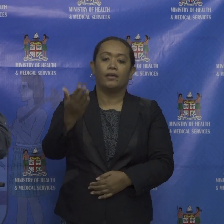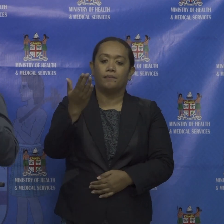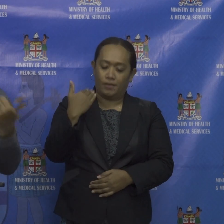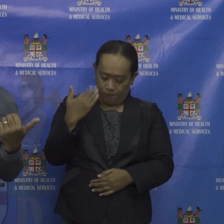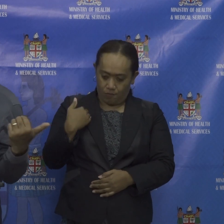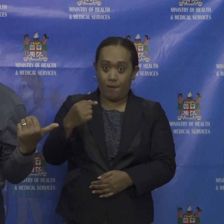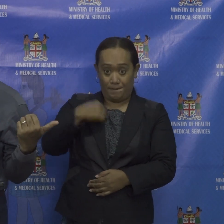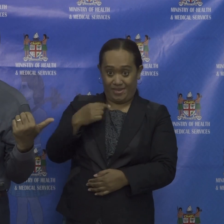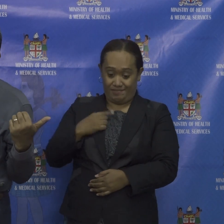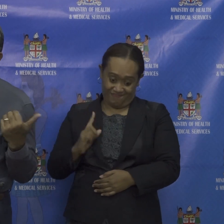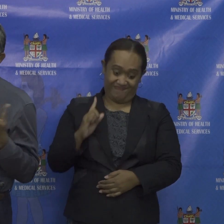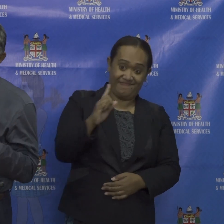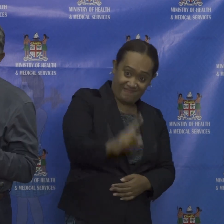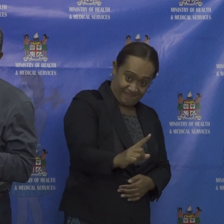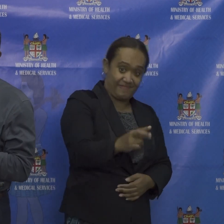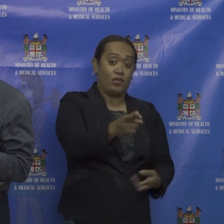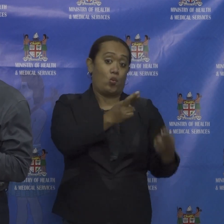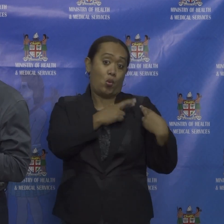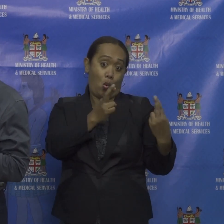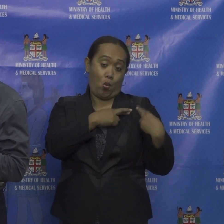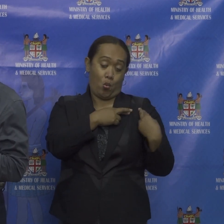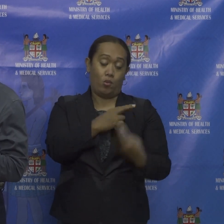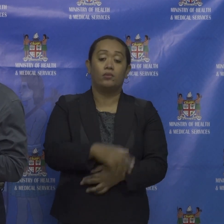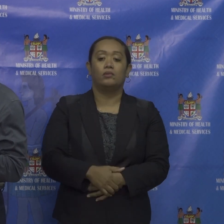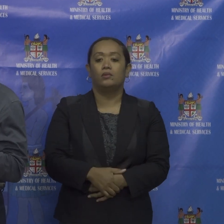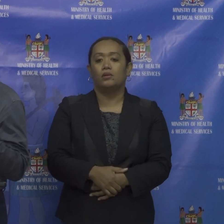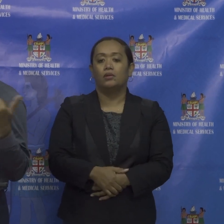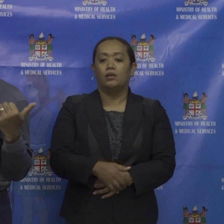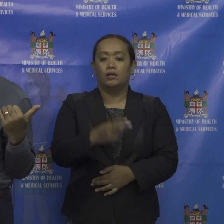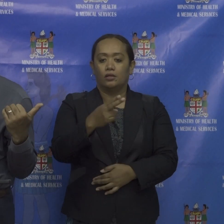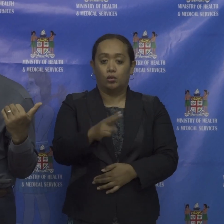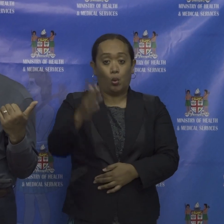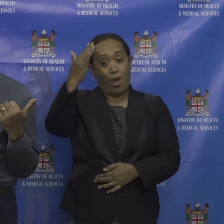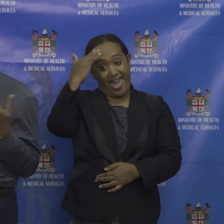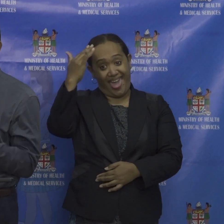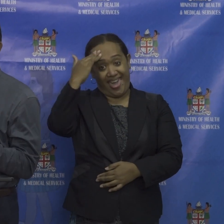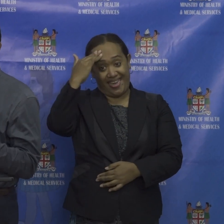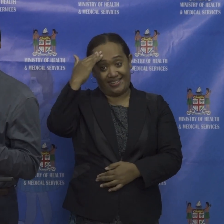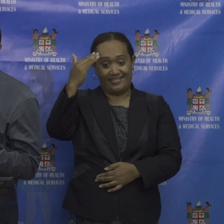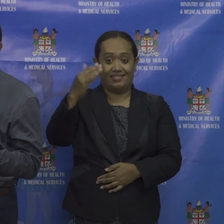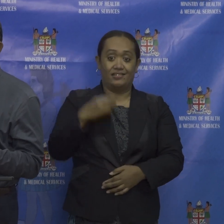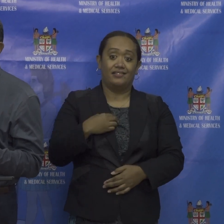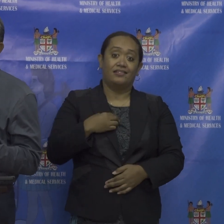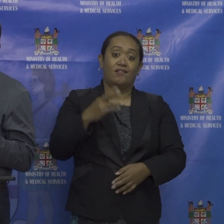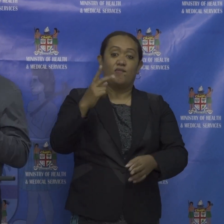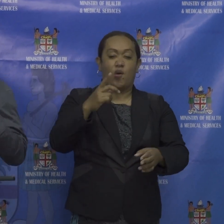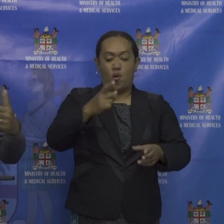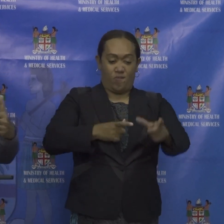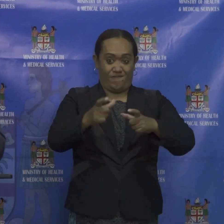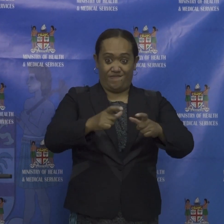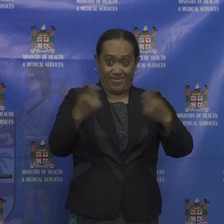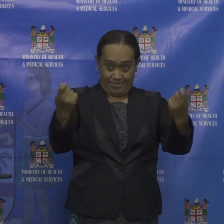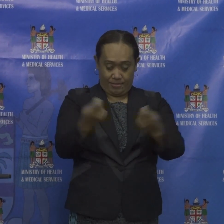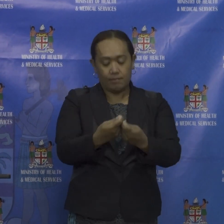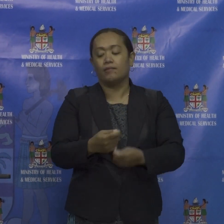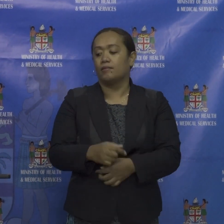I came in my role as to head the IMT in the 2nd of February. Before